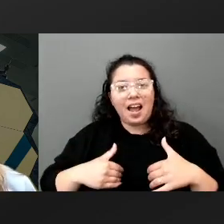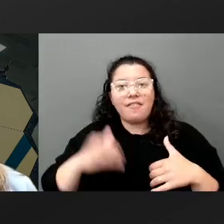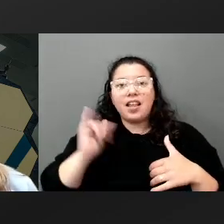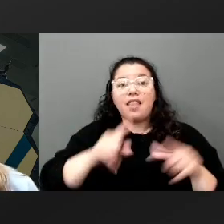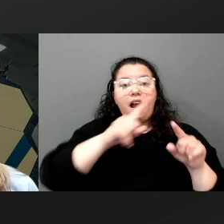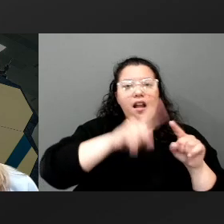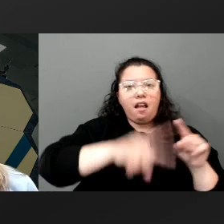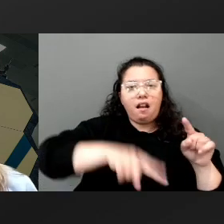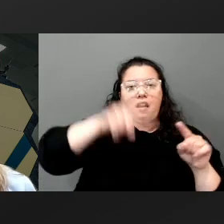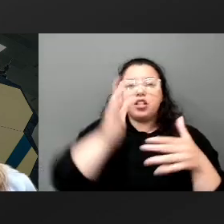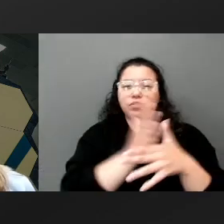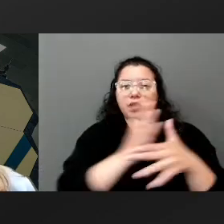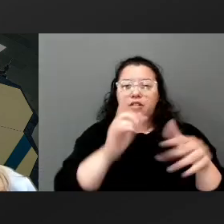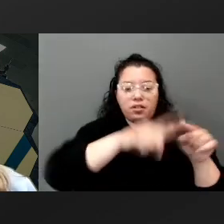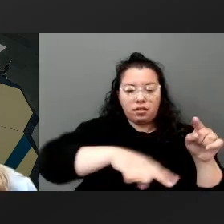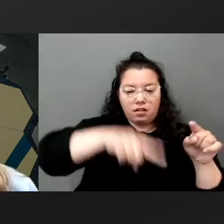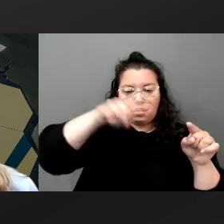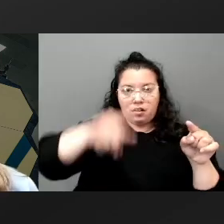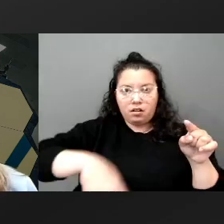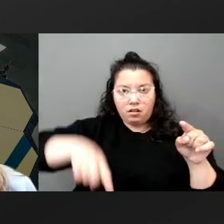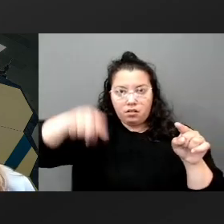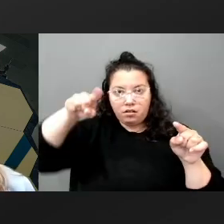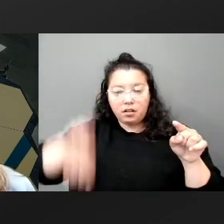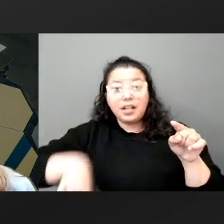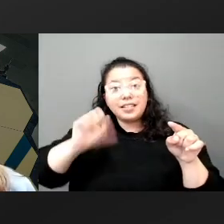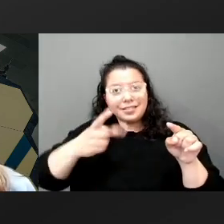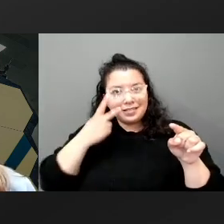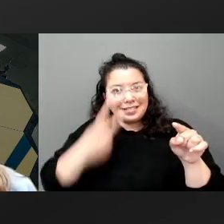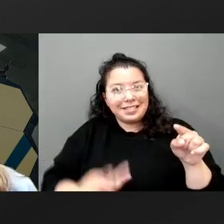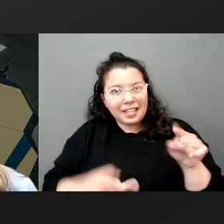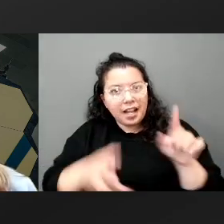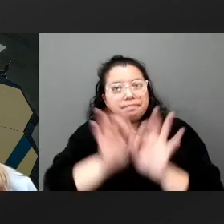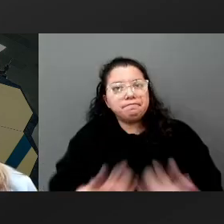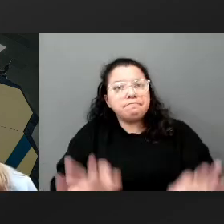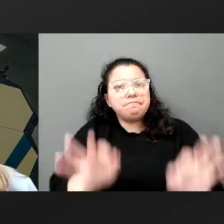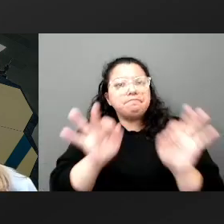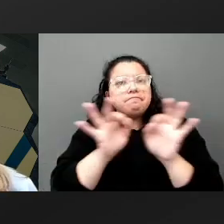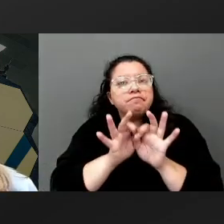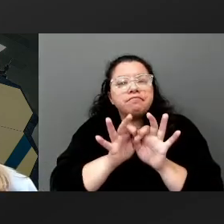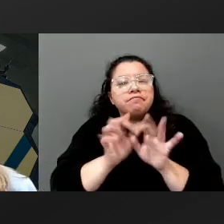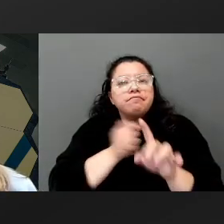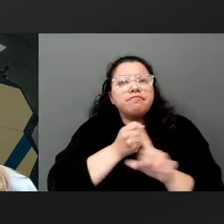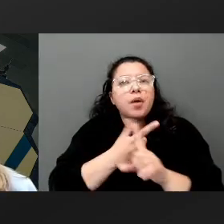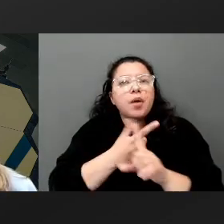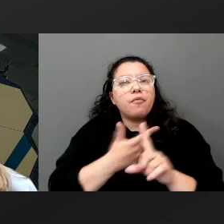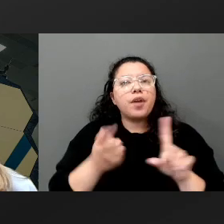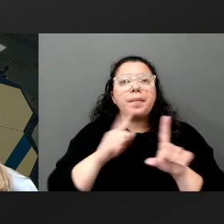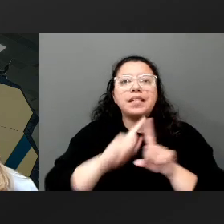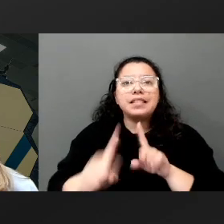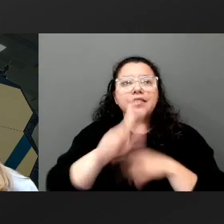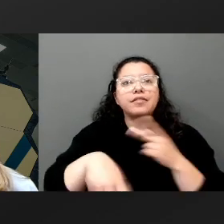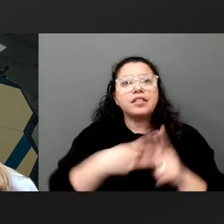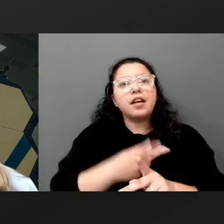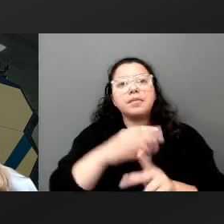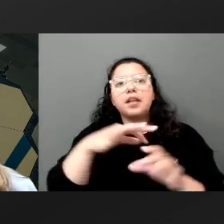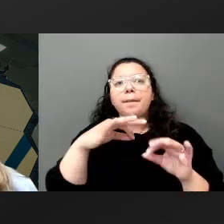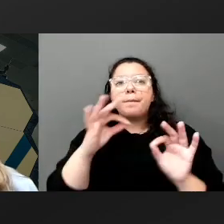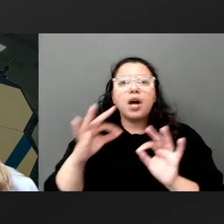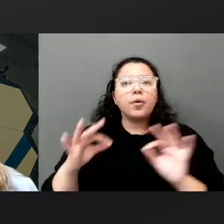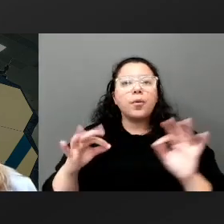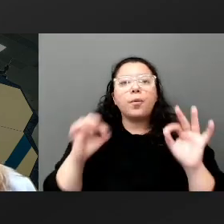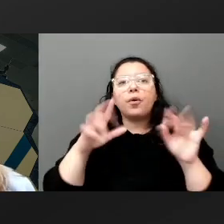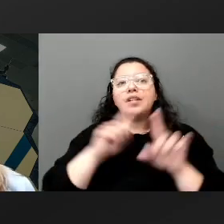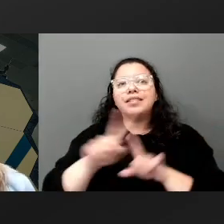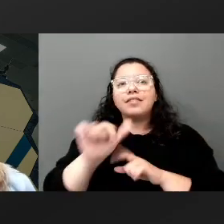about, looking for those key fingerprints of different kinds of molecules or atoms in all of these environments so that we can